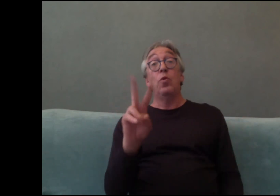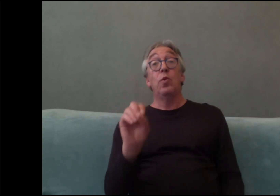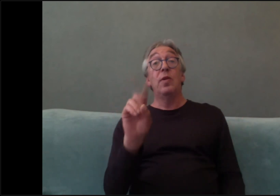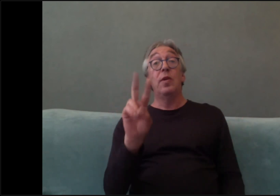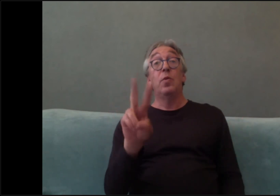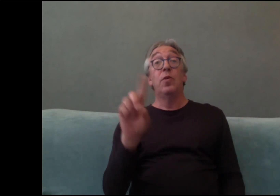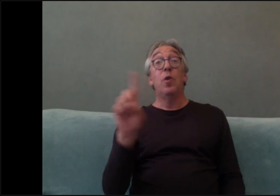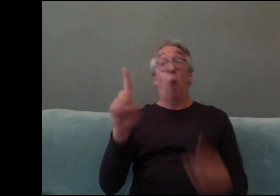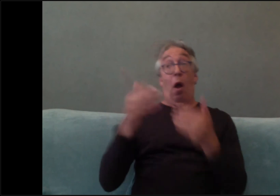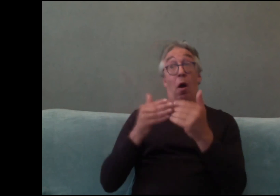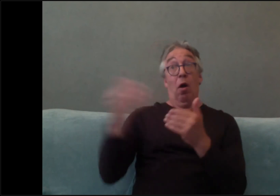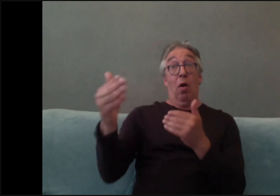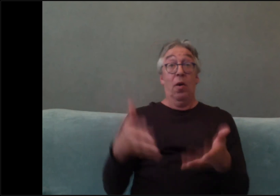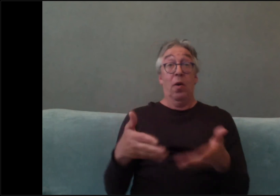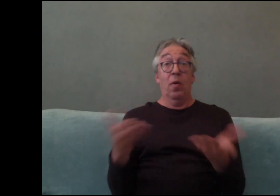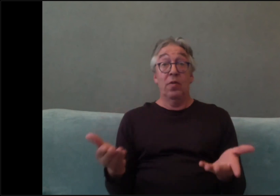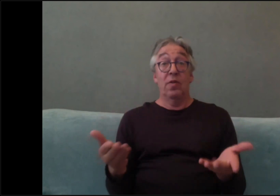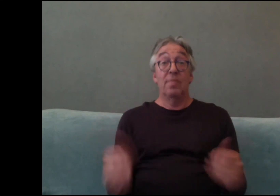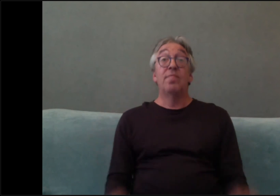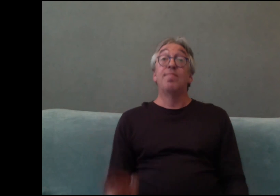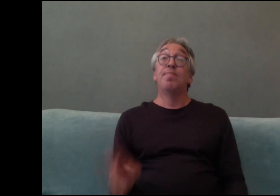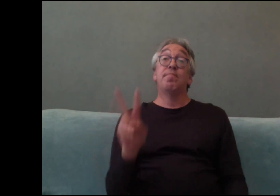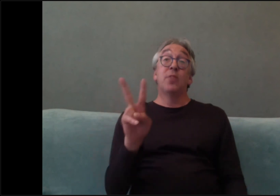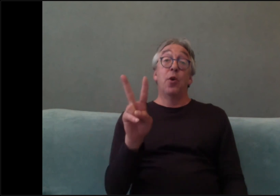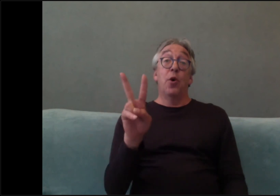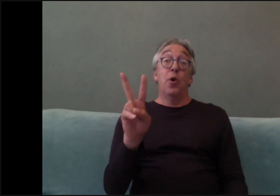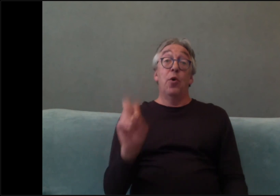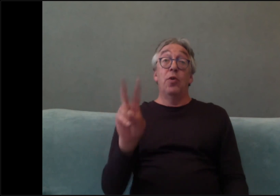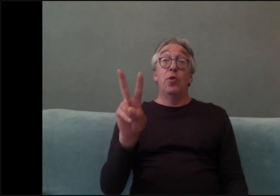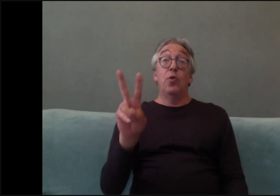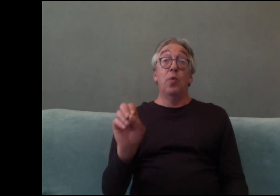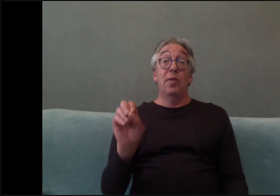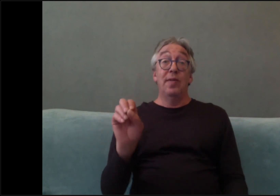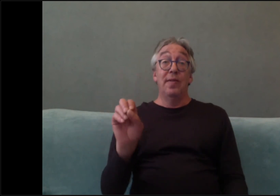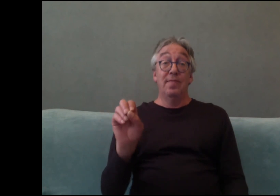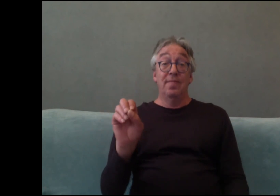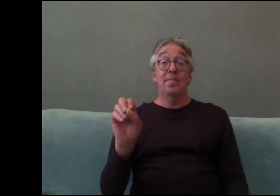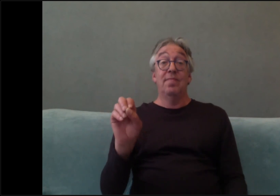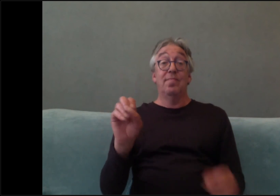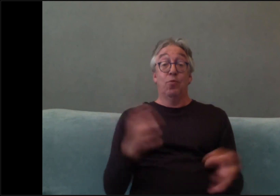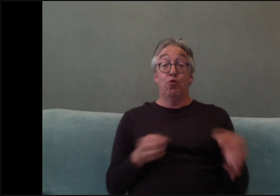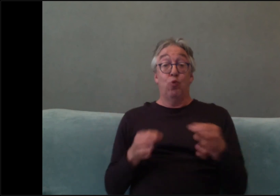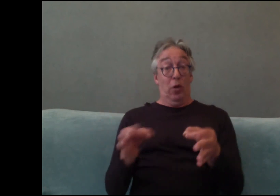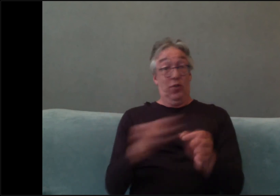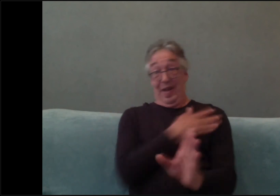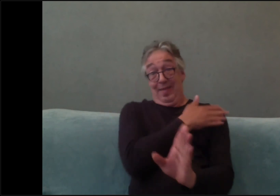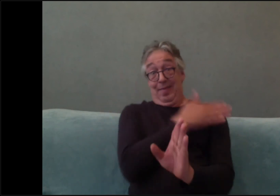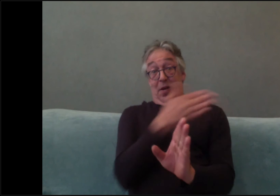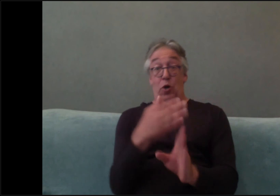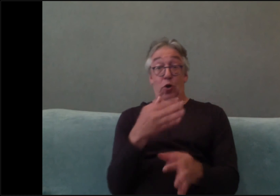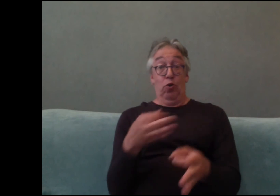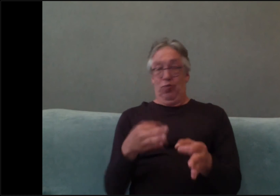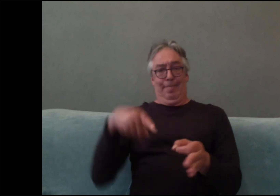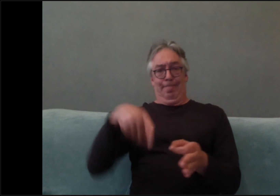headline target on reducing poverty by 20 million people, will come to an end, and it's a pity to say that it failed.